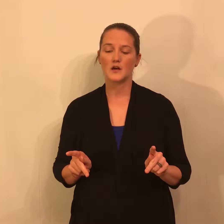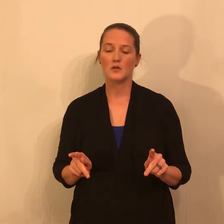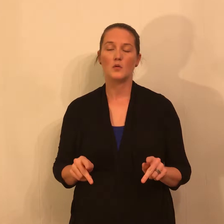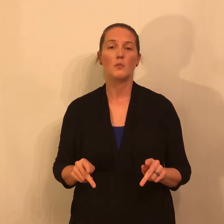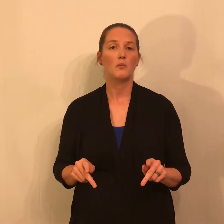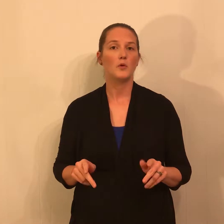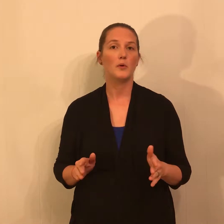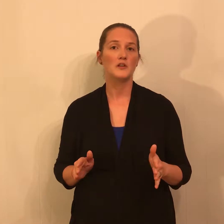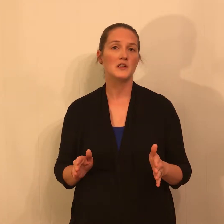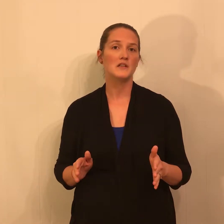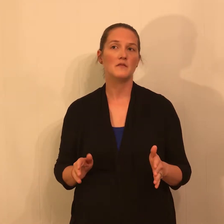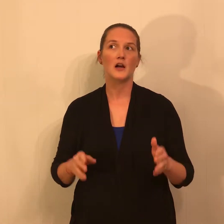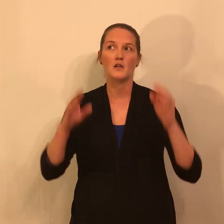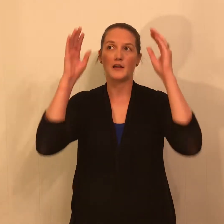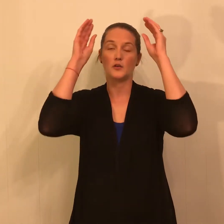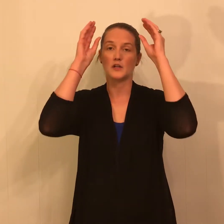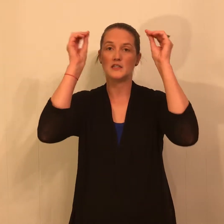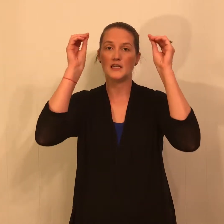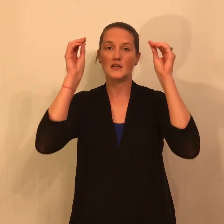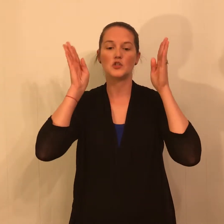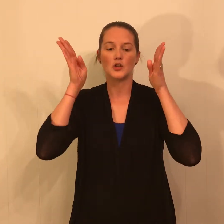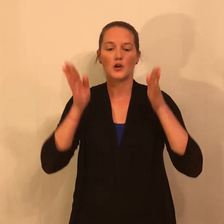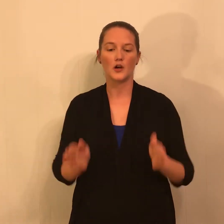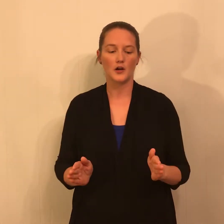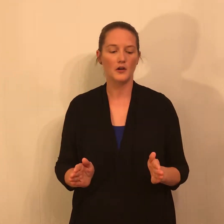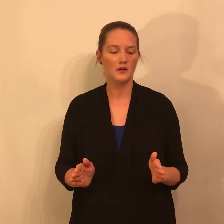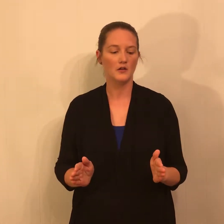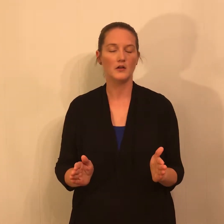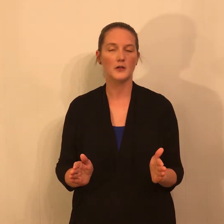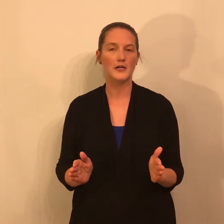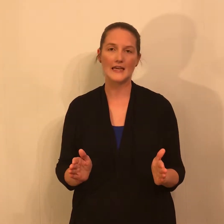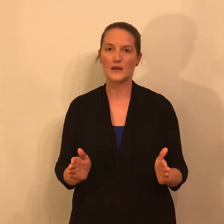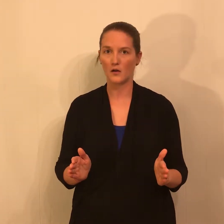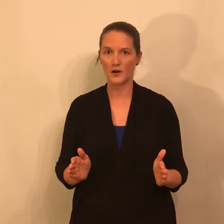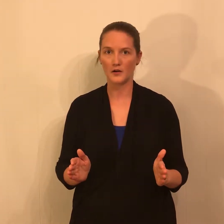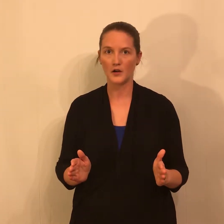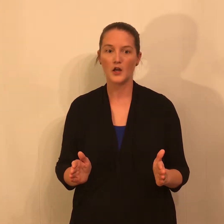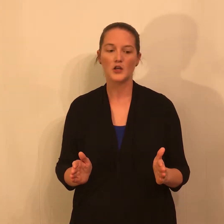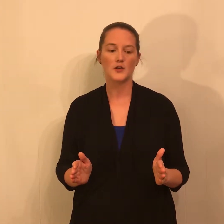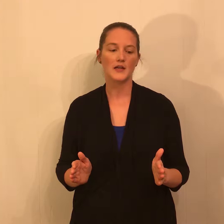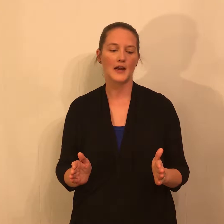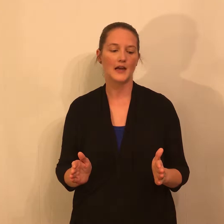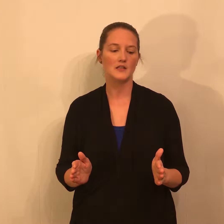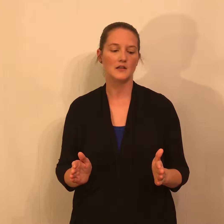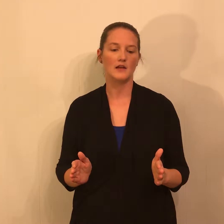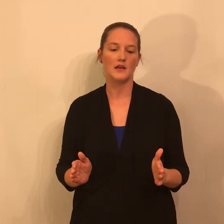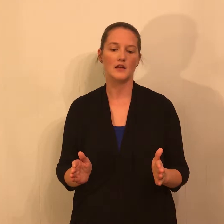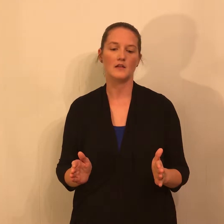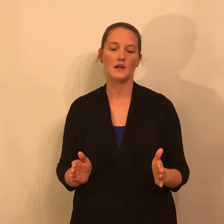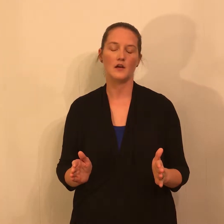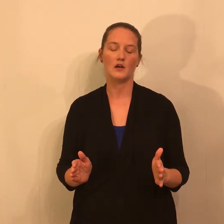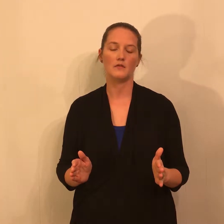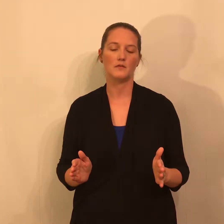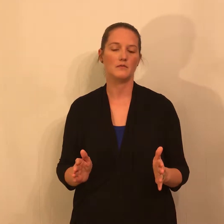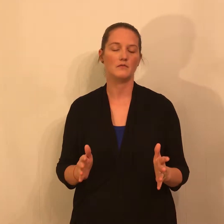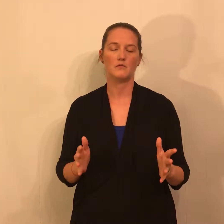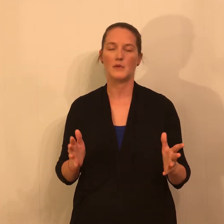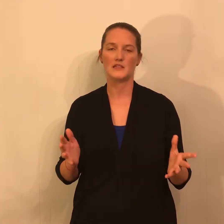So your person identifier, like your teacher, your ER, you can add to the end of